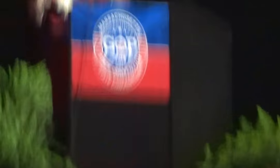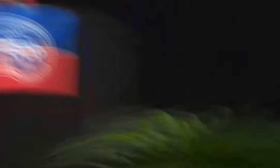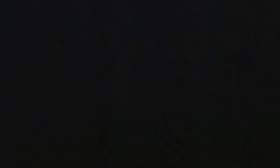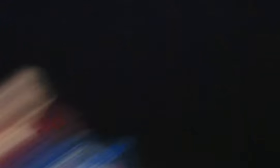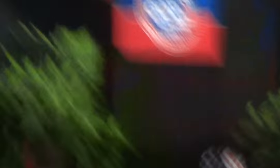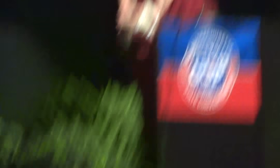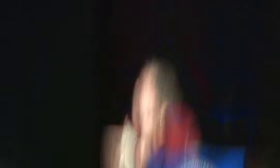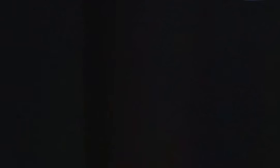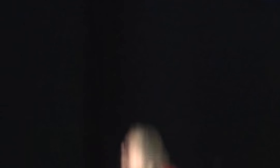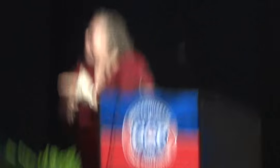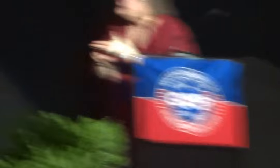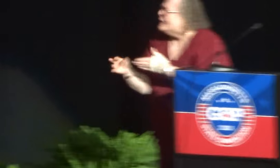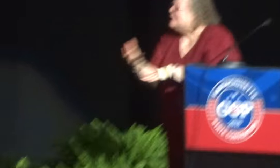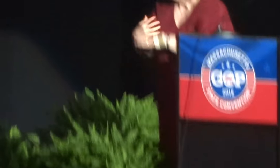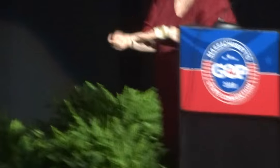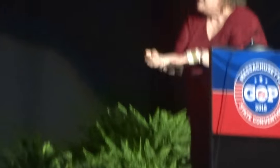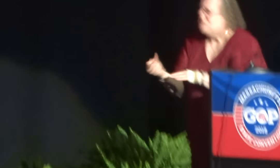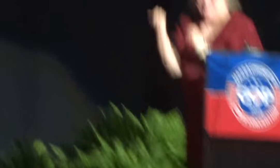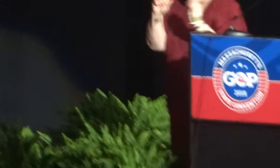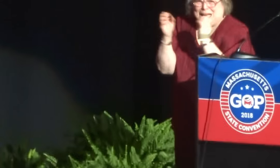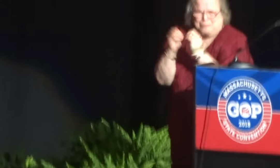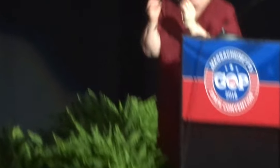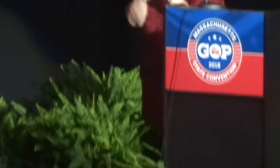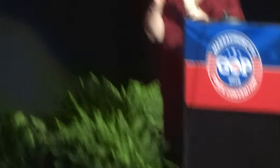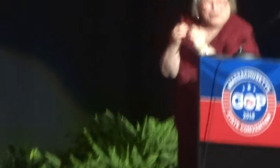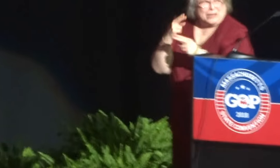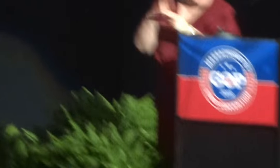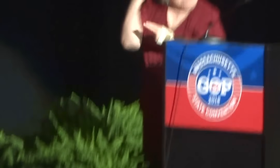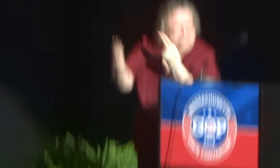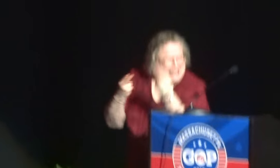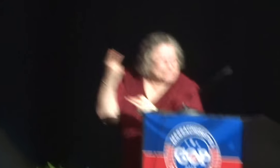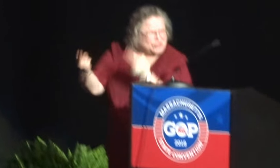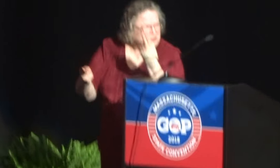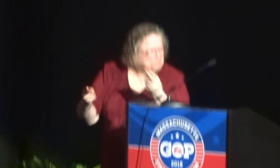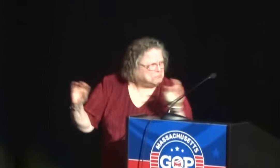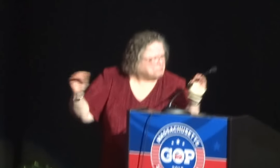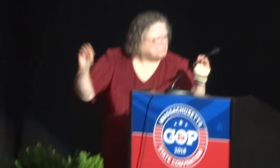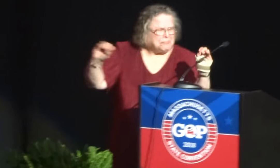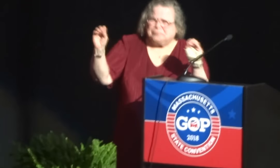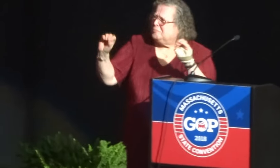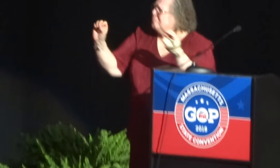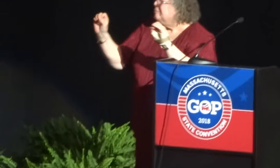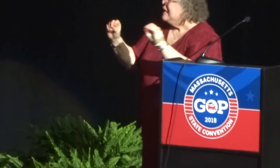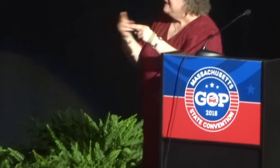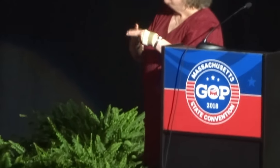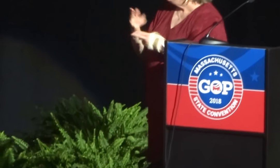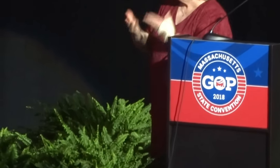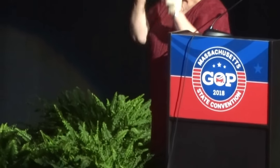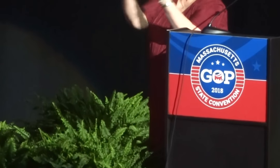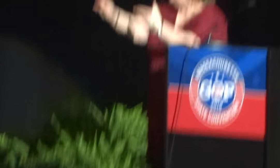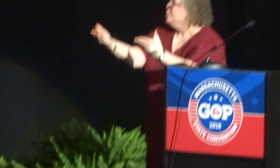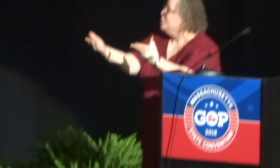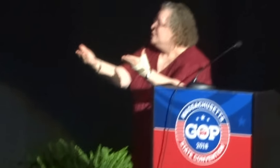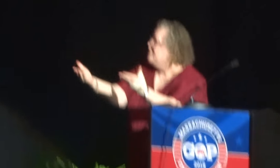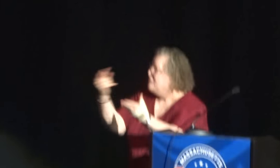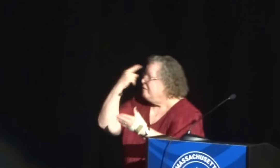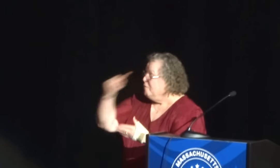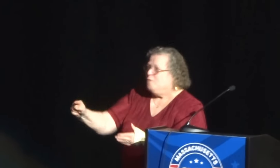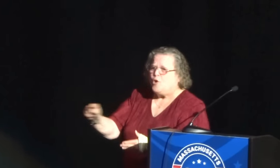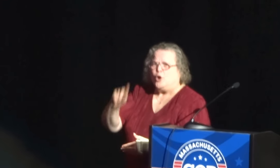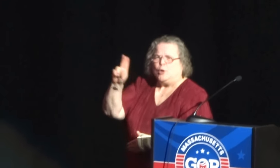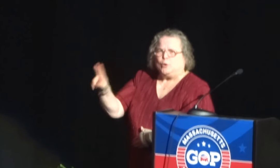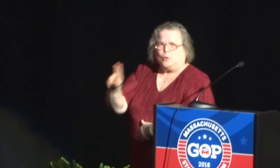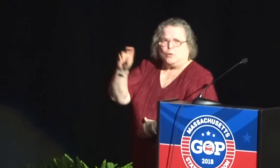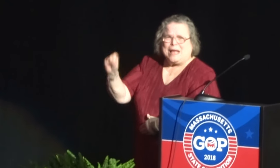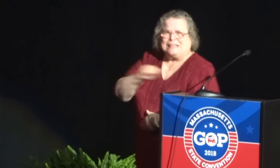Are there further nominations? The chair will declare that the nomination for the endorsement of this convention for the office of